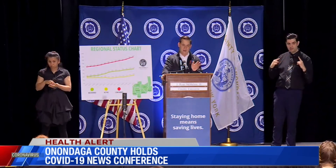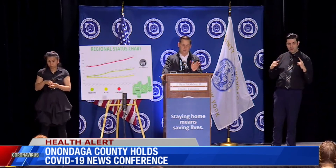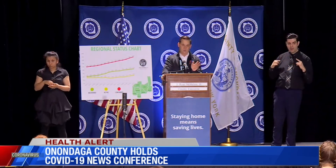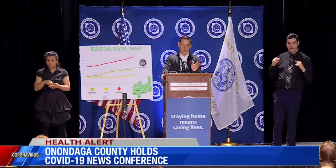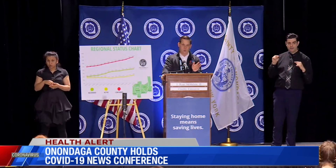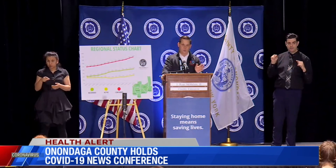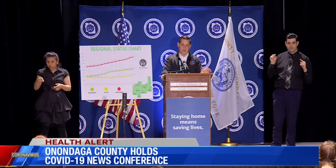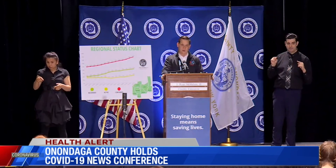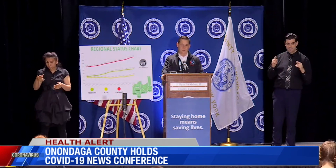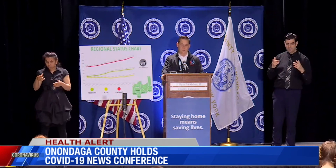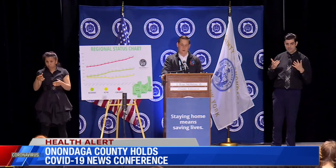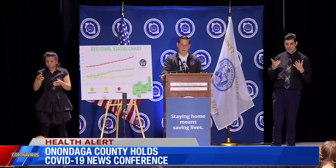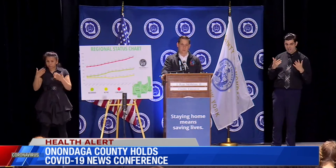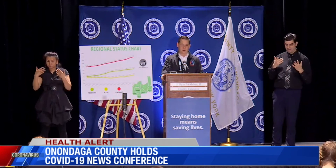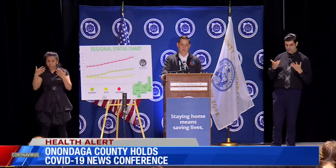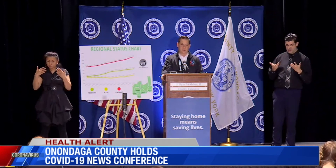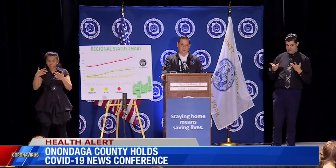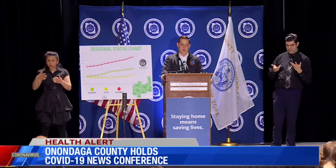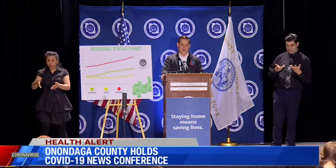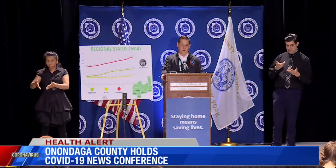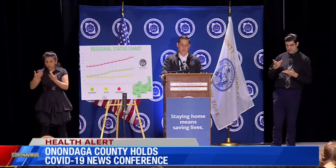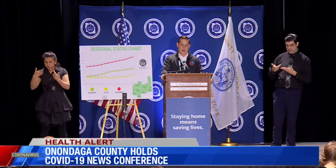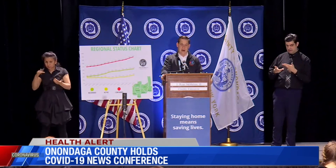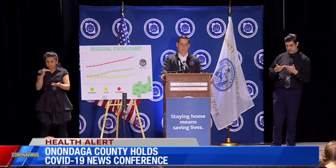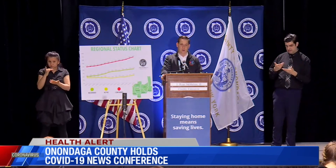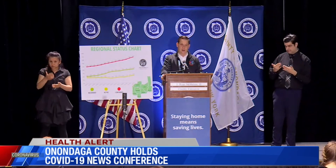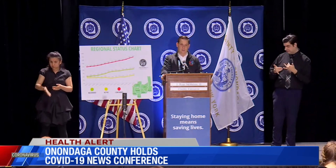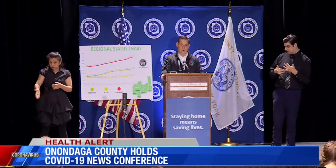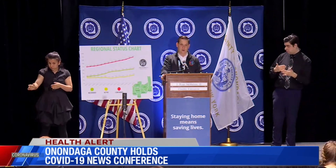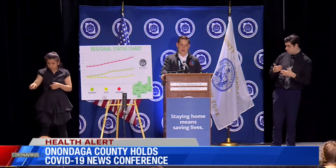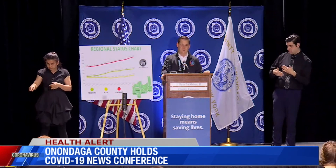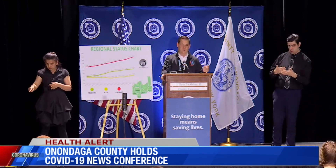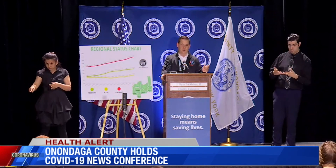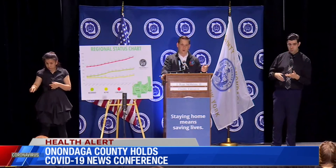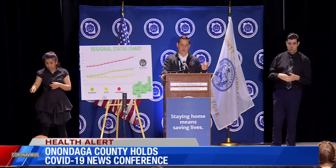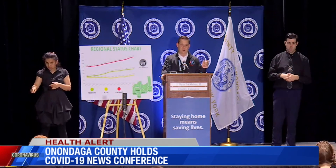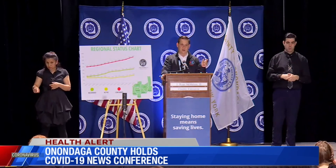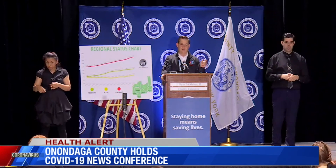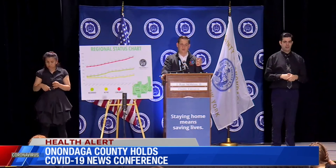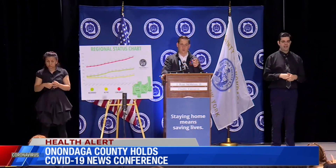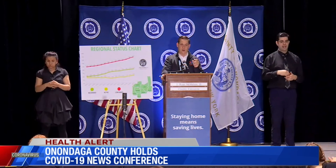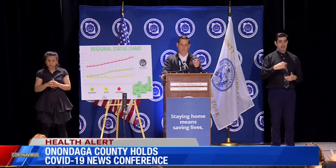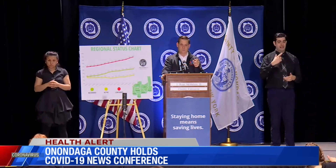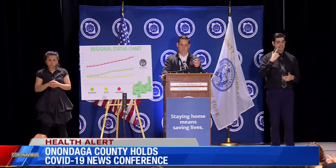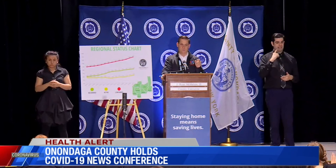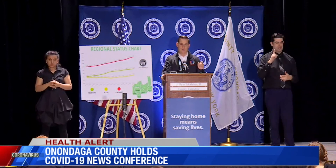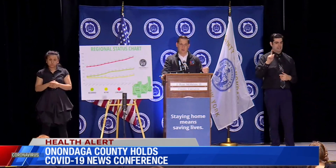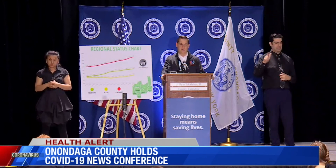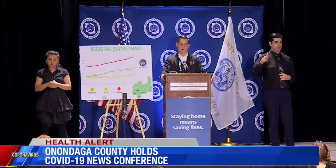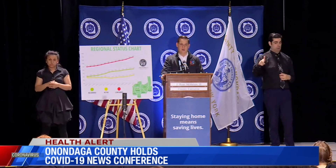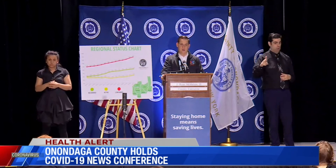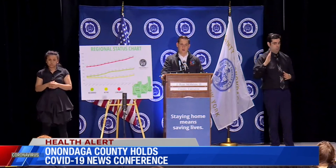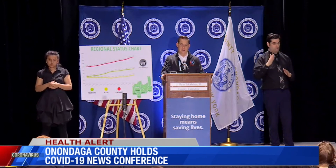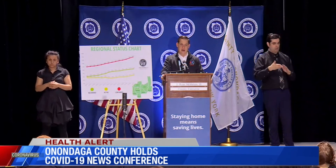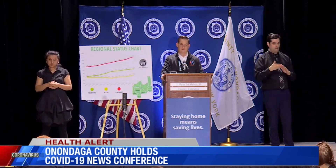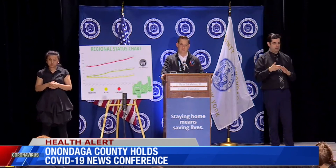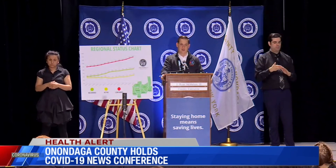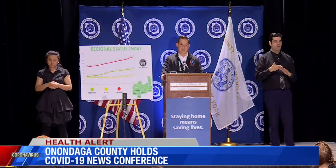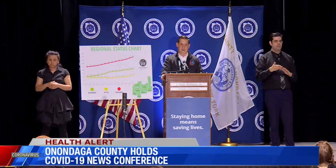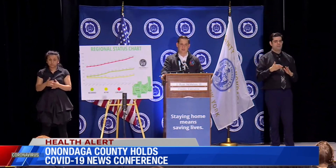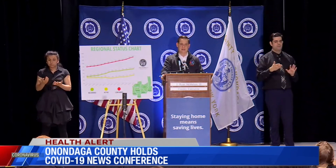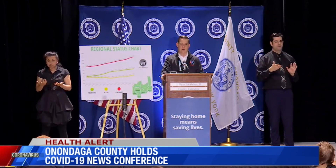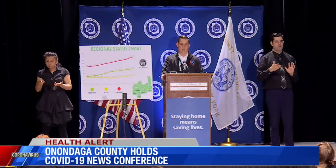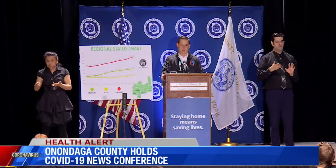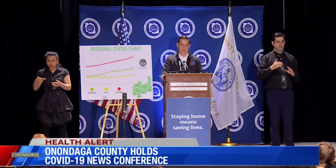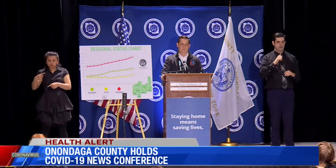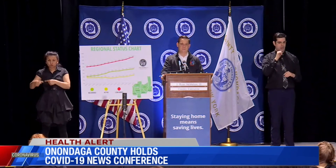later on will be probably operating, but you're going to have to do it in a different way, and you're going to have to